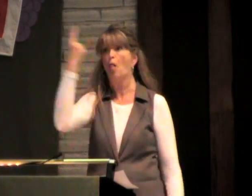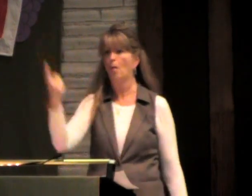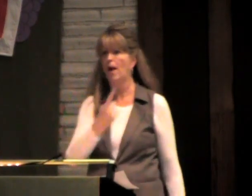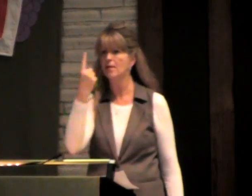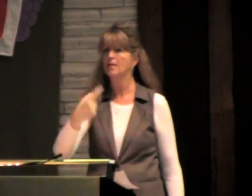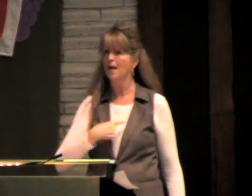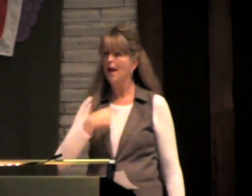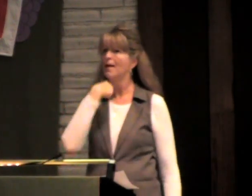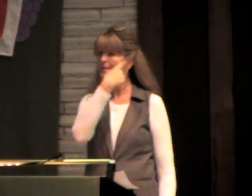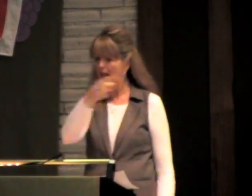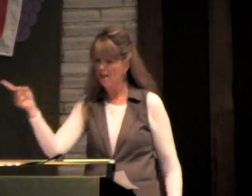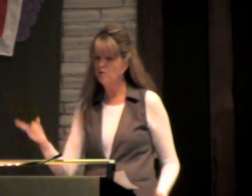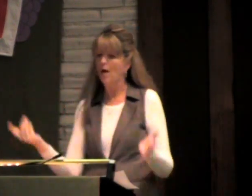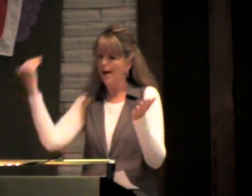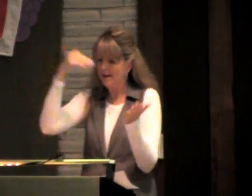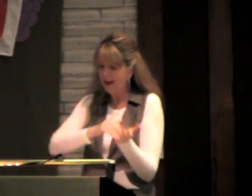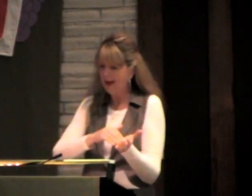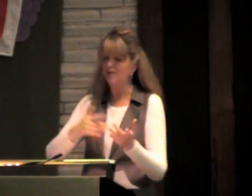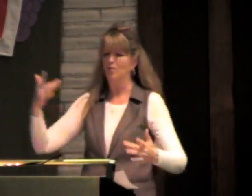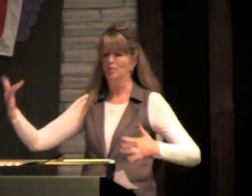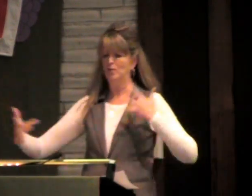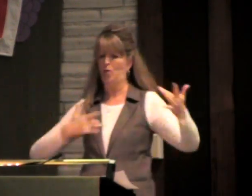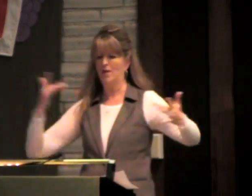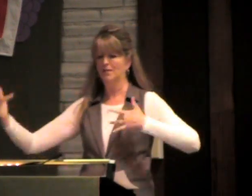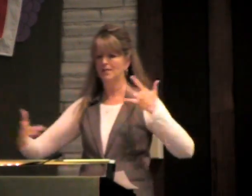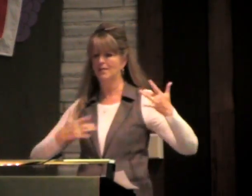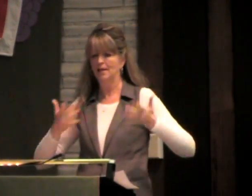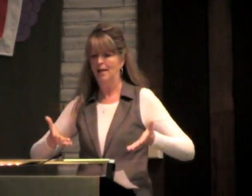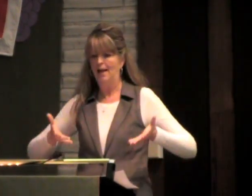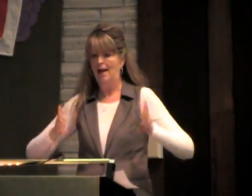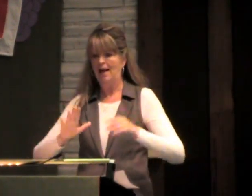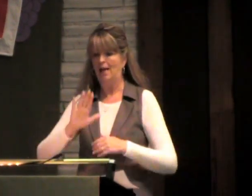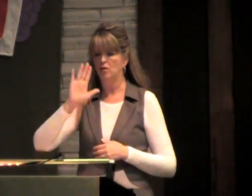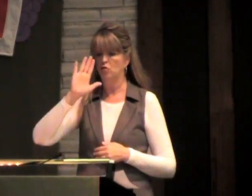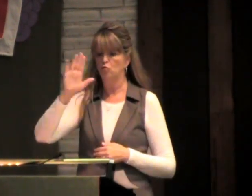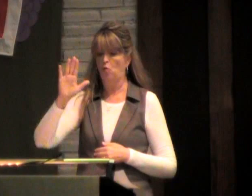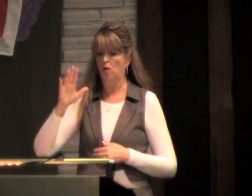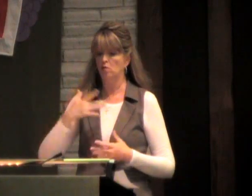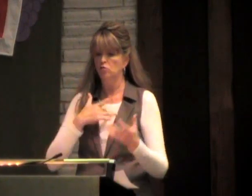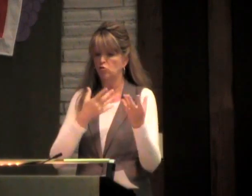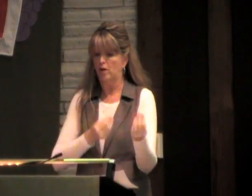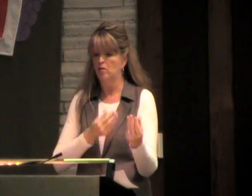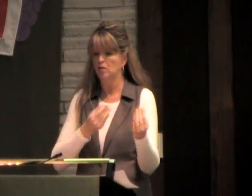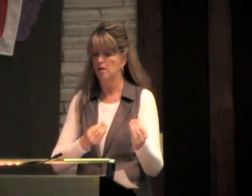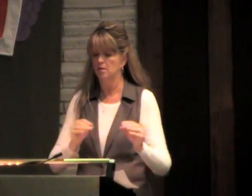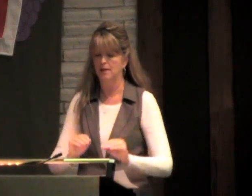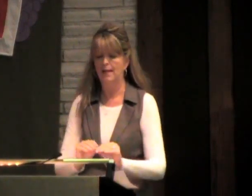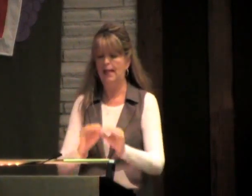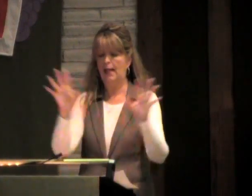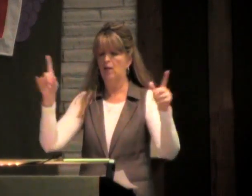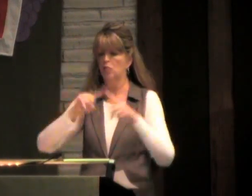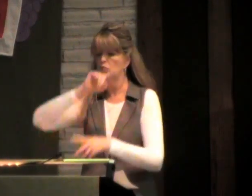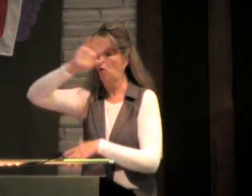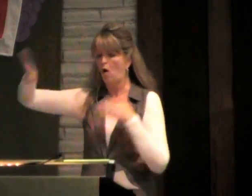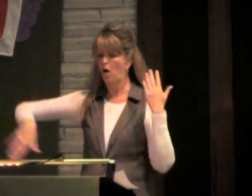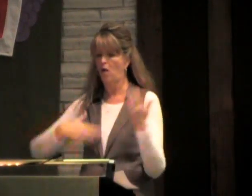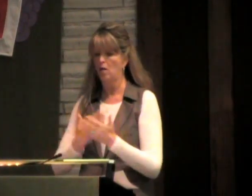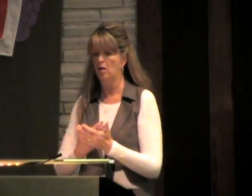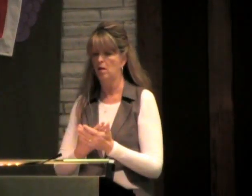Rejoice in the Lord always. I will say it again, rejoice. Let your gentleness be evident to